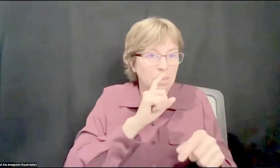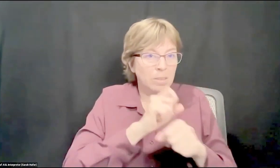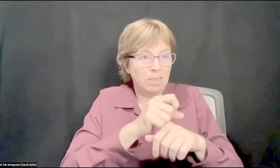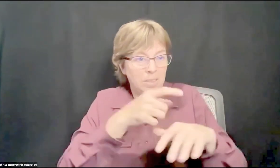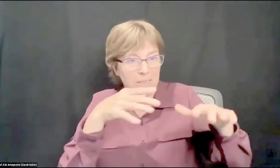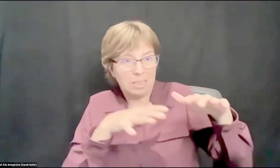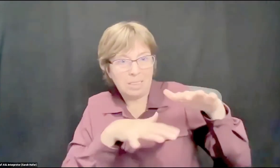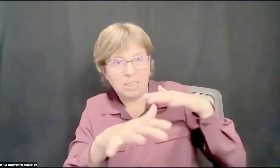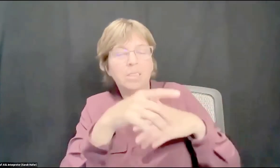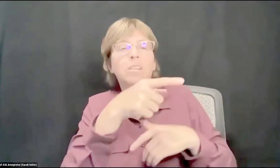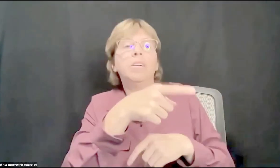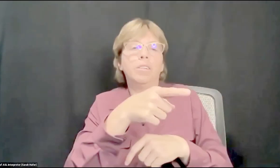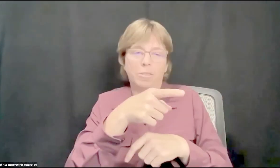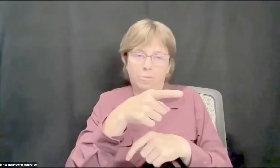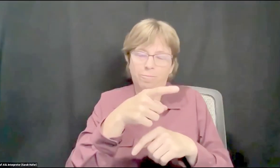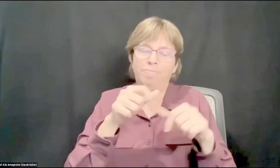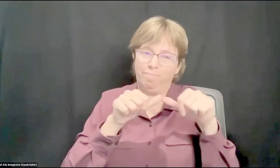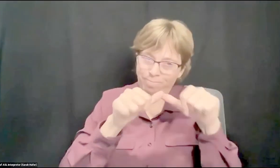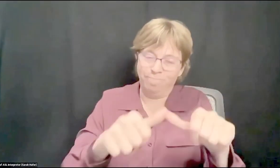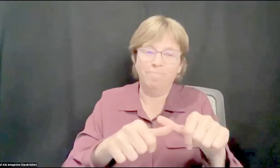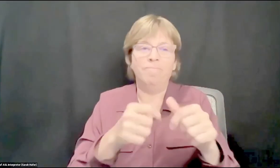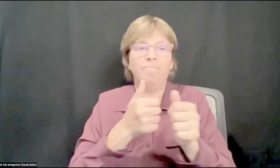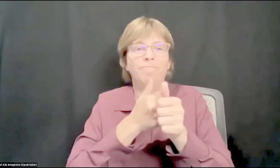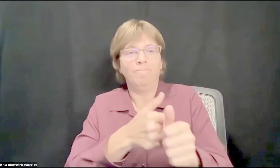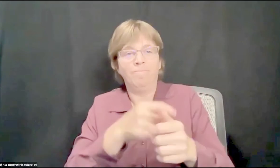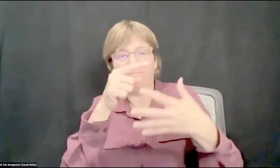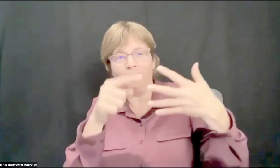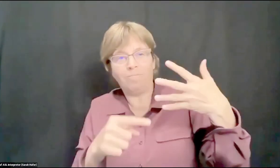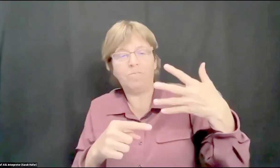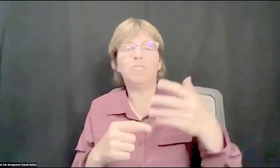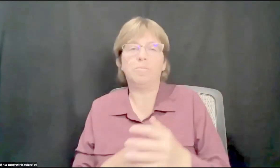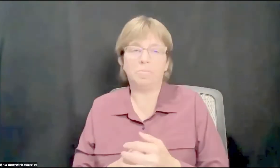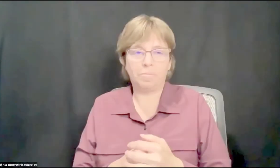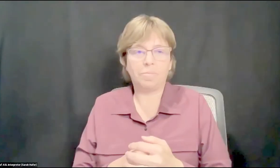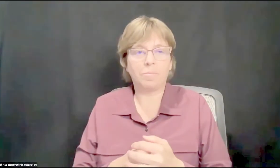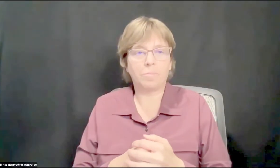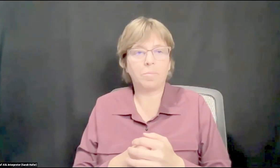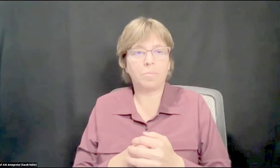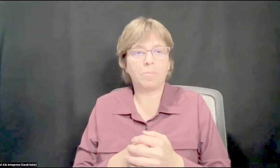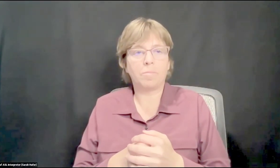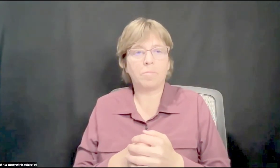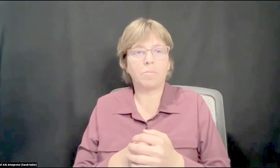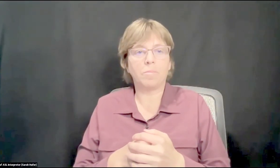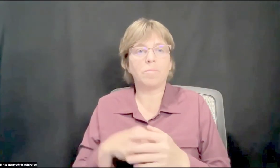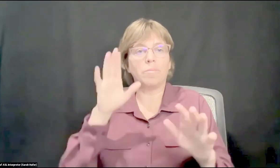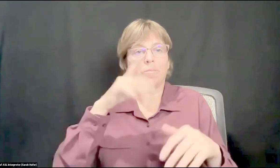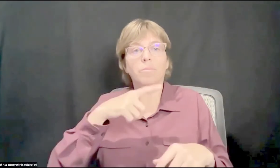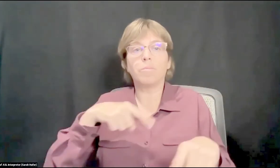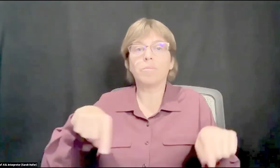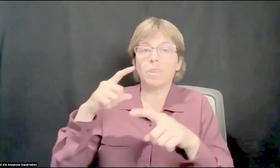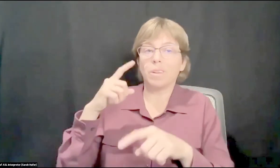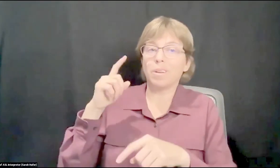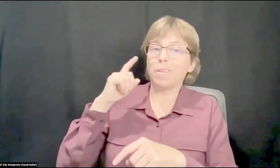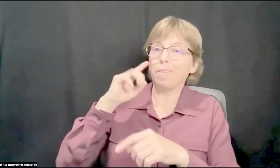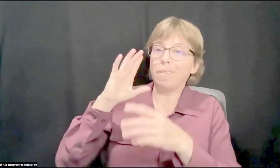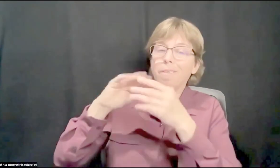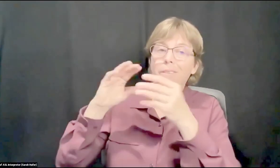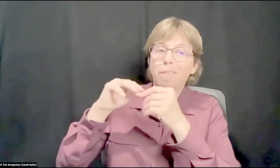Well, you've heard it from Dr. Jean. We still got to stay vigilant. Really, to each of you, the panel